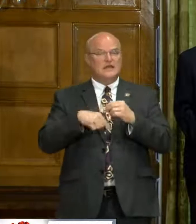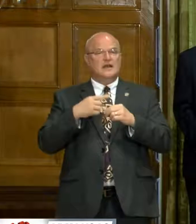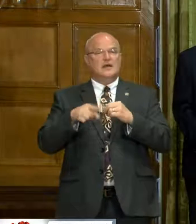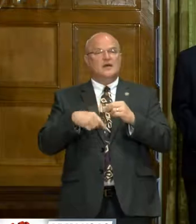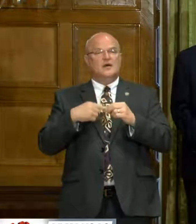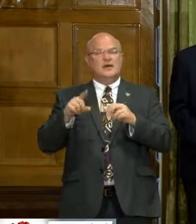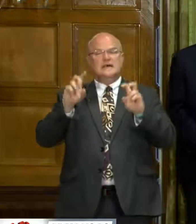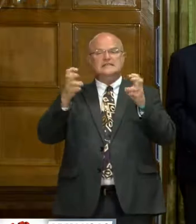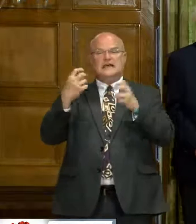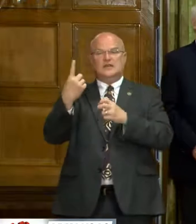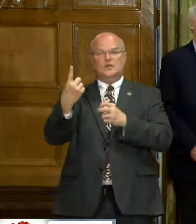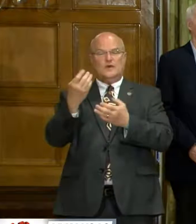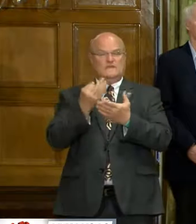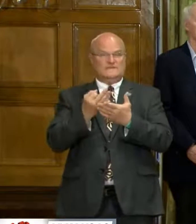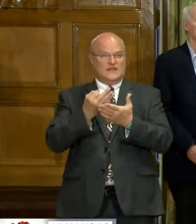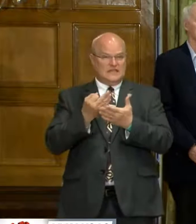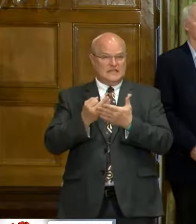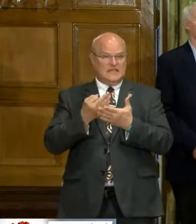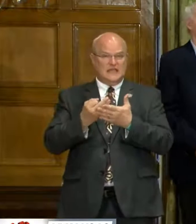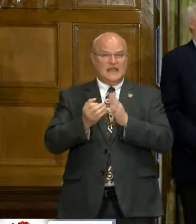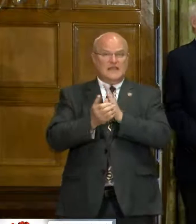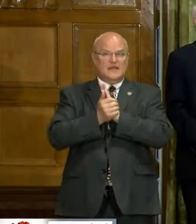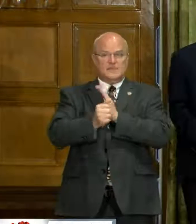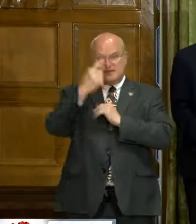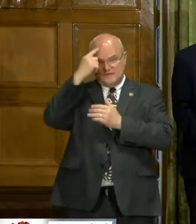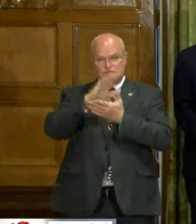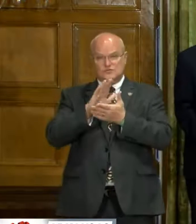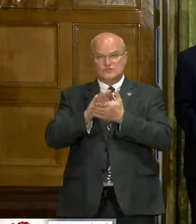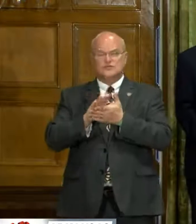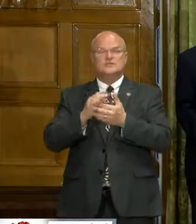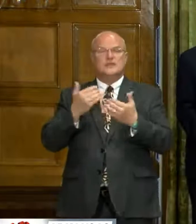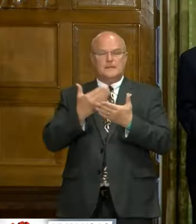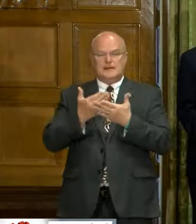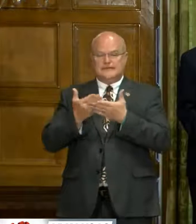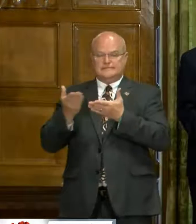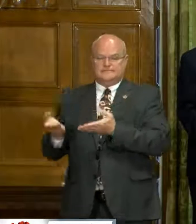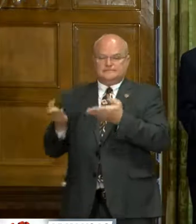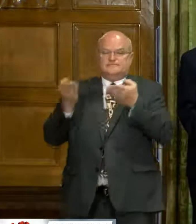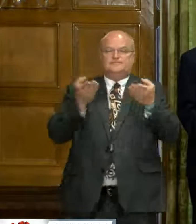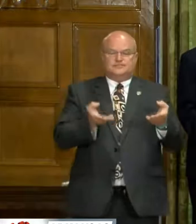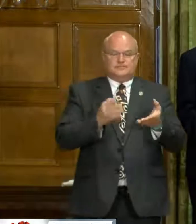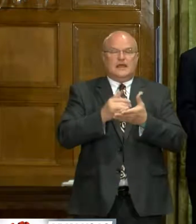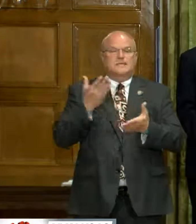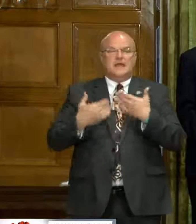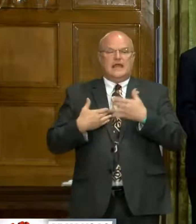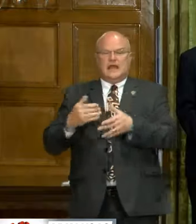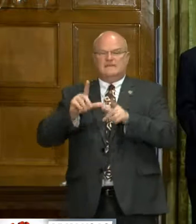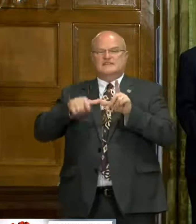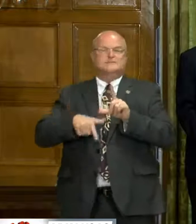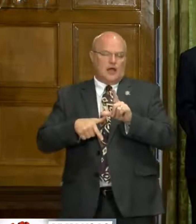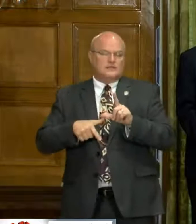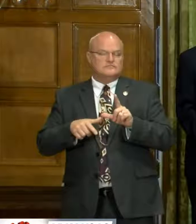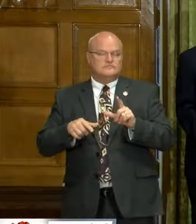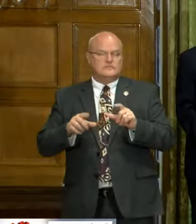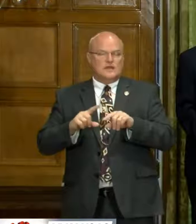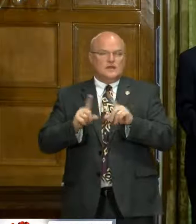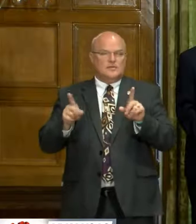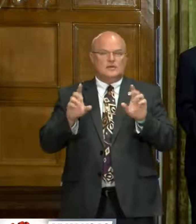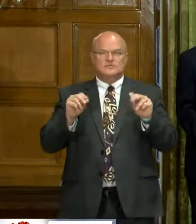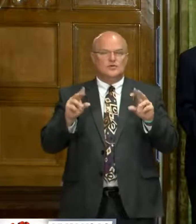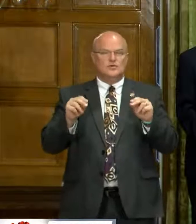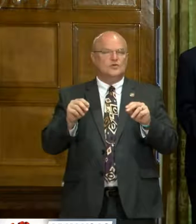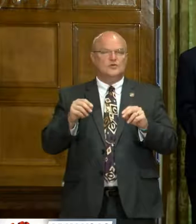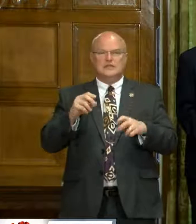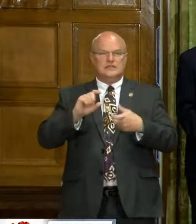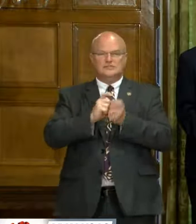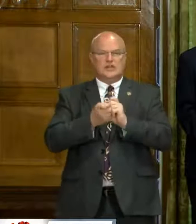regarding Title I funding and the ability for schools to carry over funding that may have expired otherwise. So no,